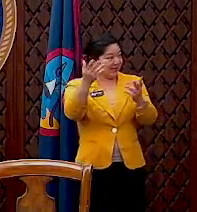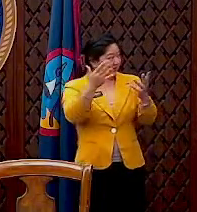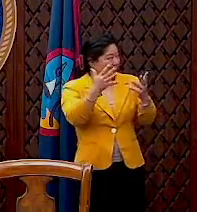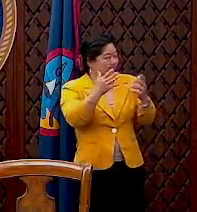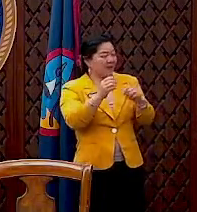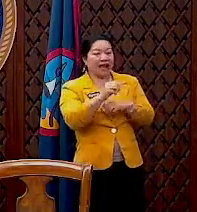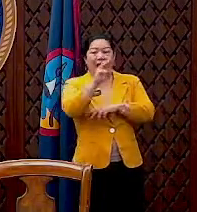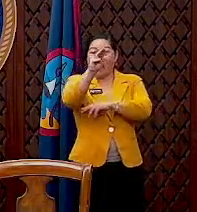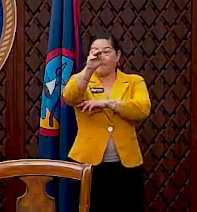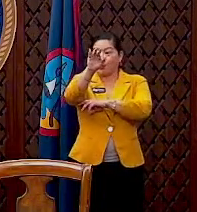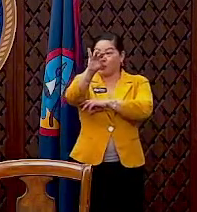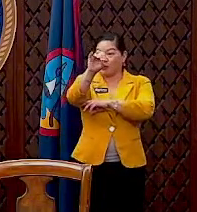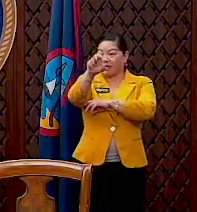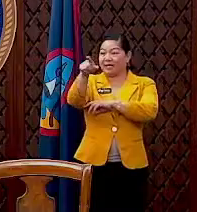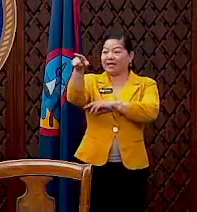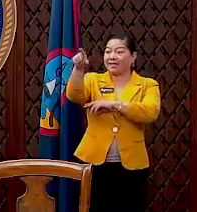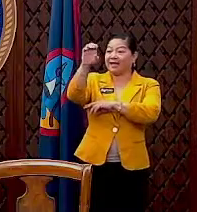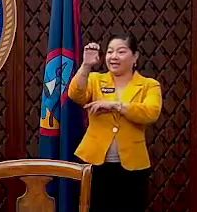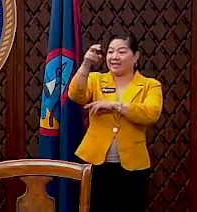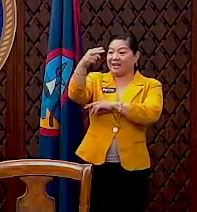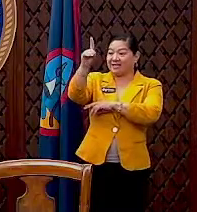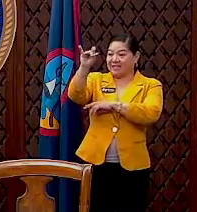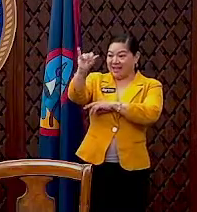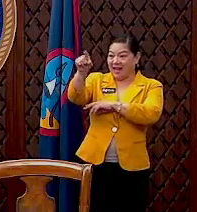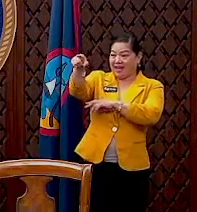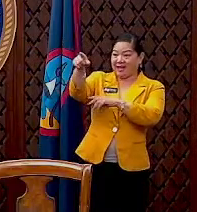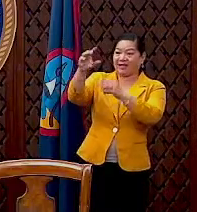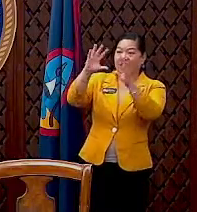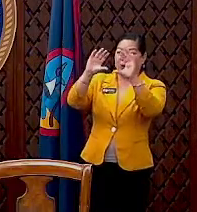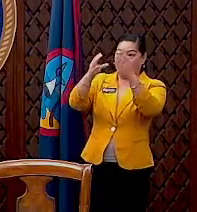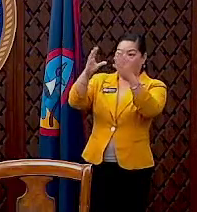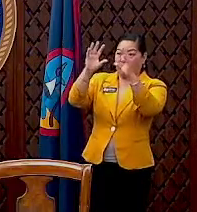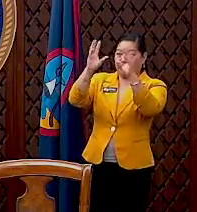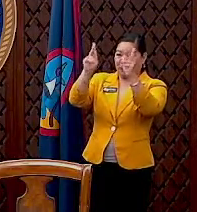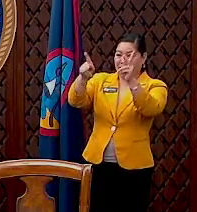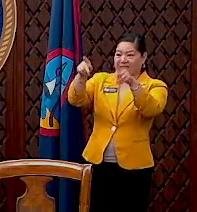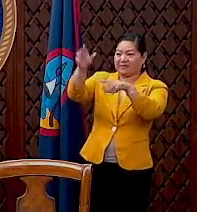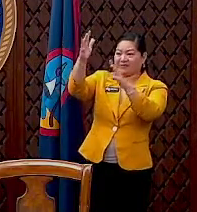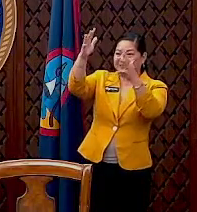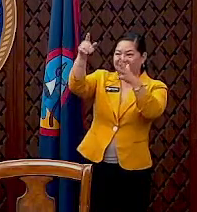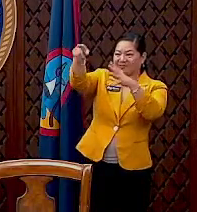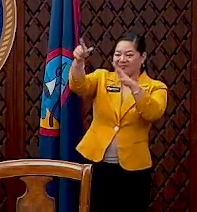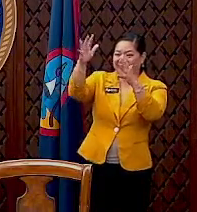Ms. Marie Wustig, the Guam EHDI Advisory Committee Chairperson. Ms. Marie.